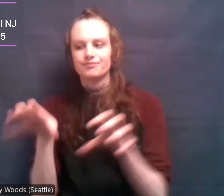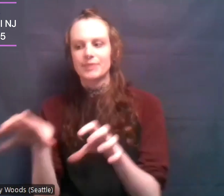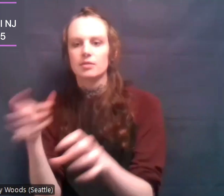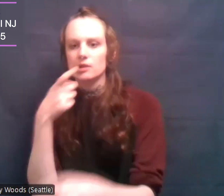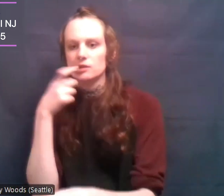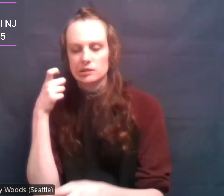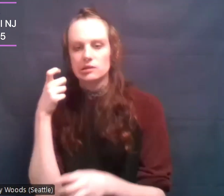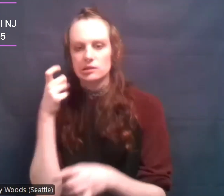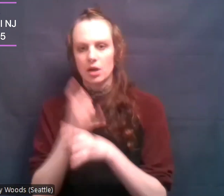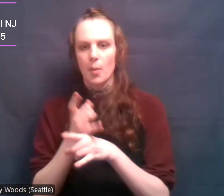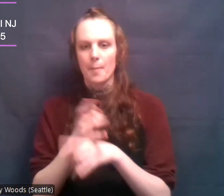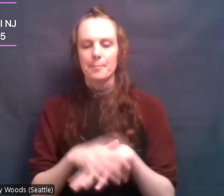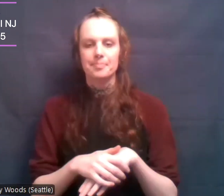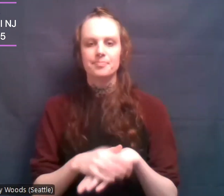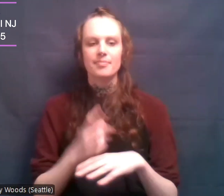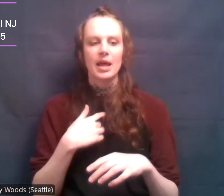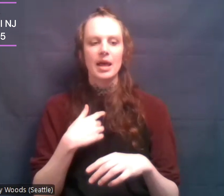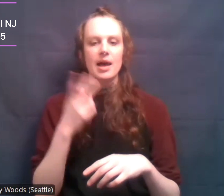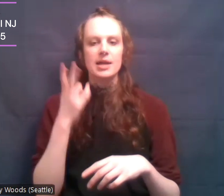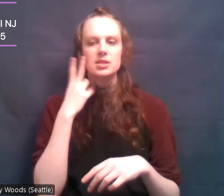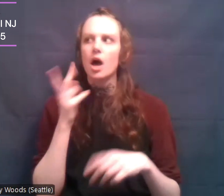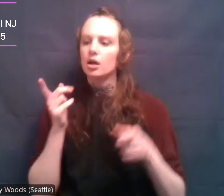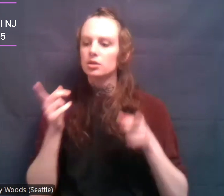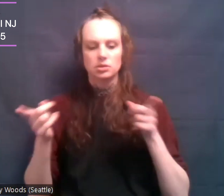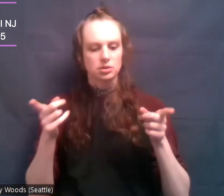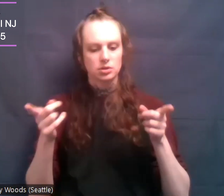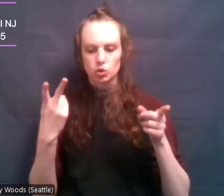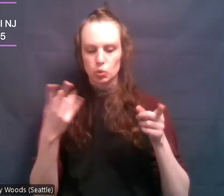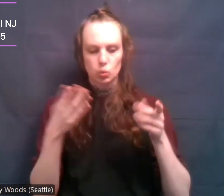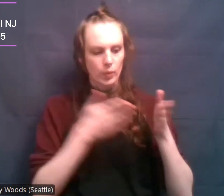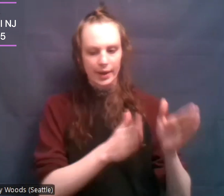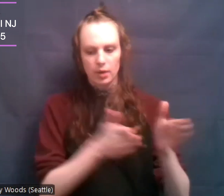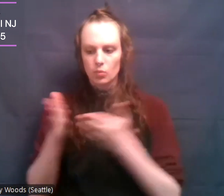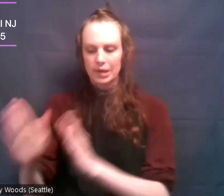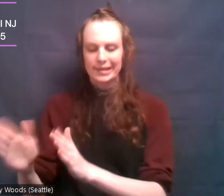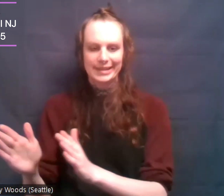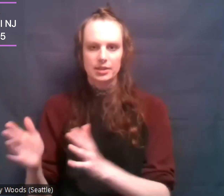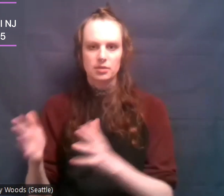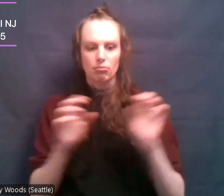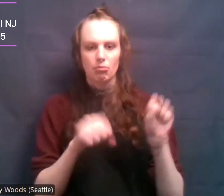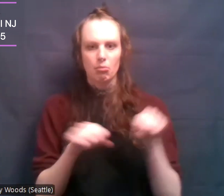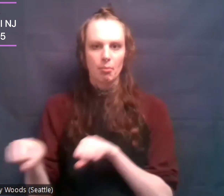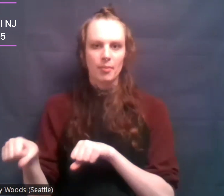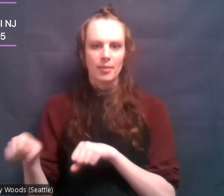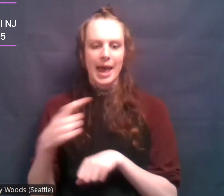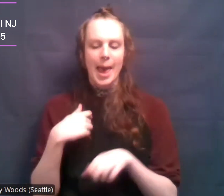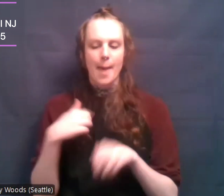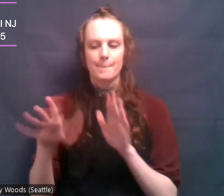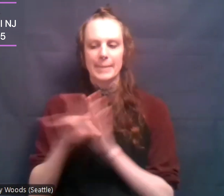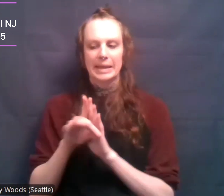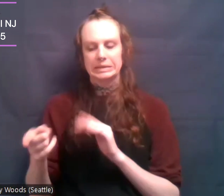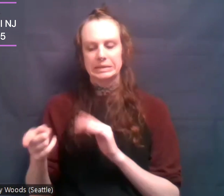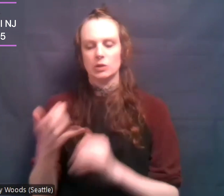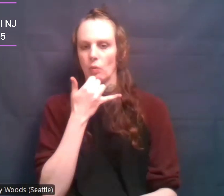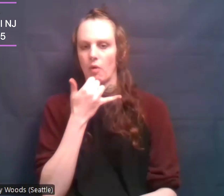and what I might be. And I ended up, not choosing the advantageous path.